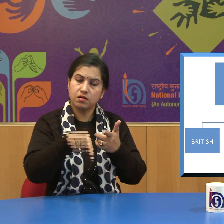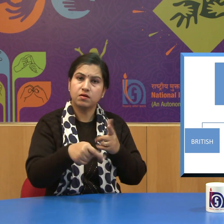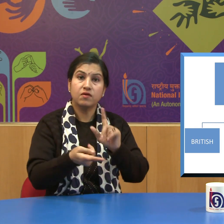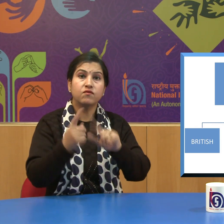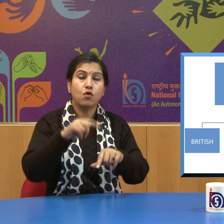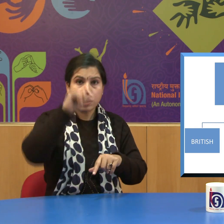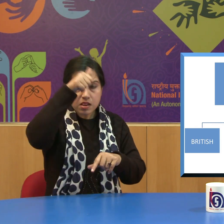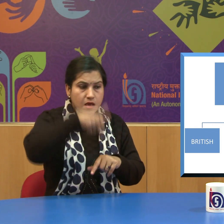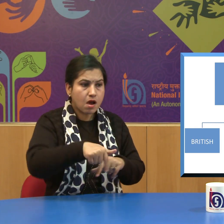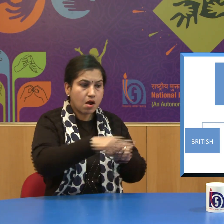or the zamindars,